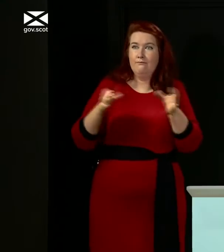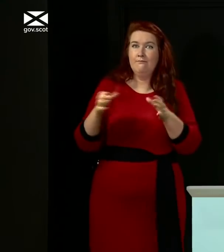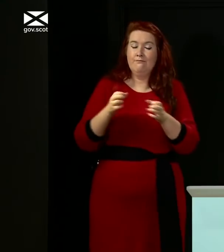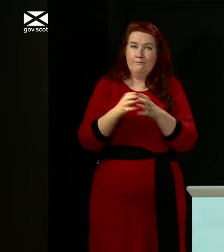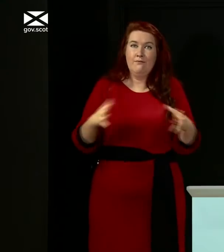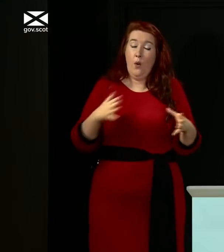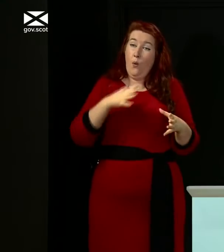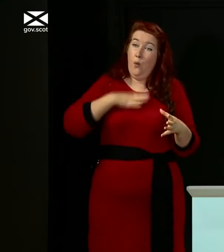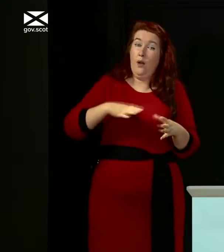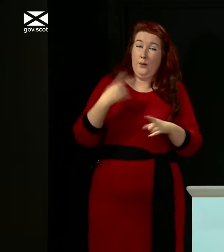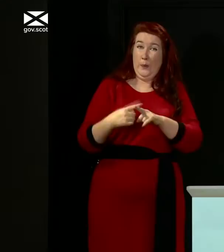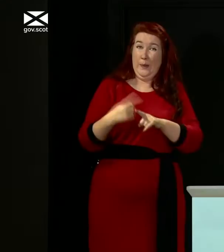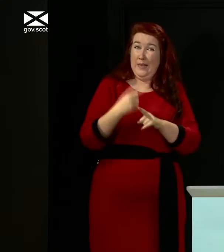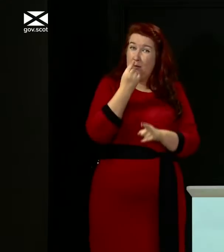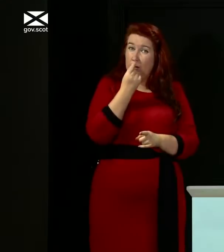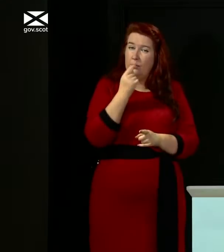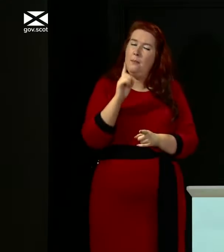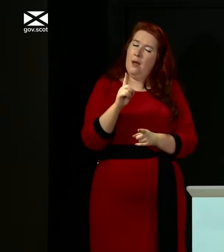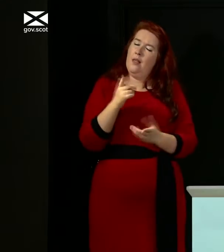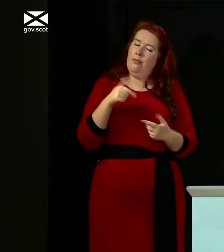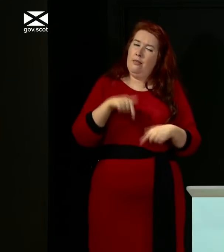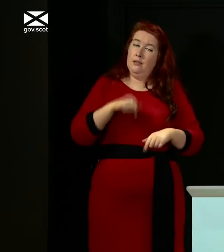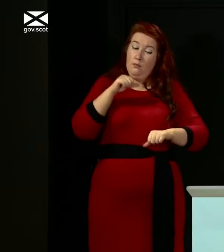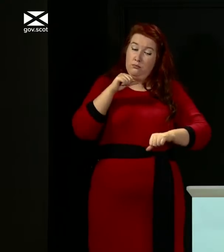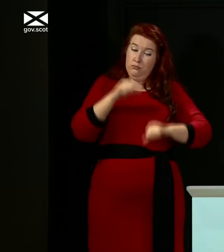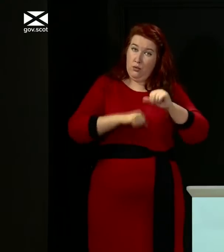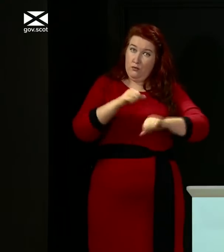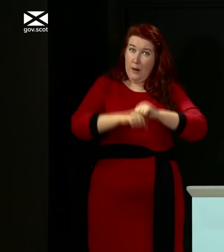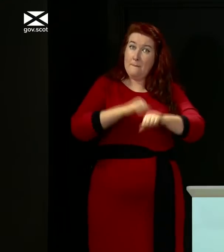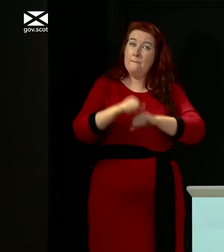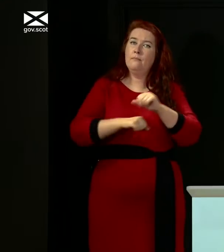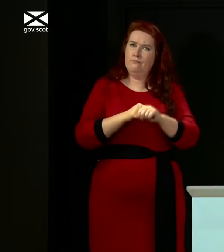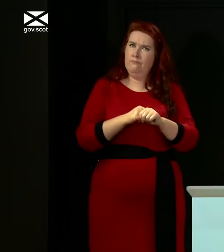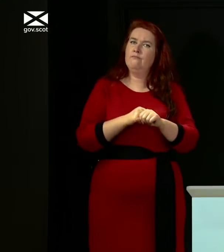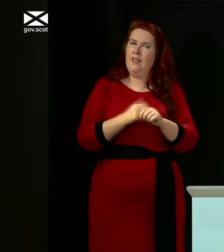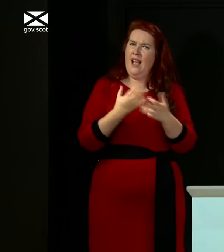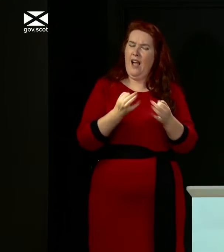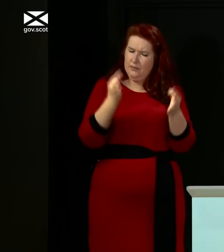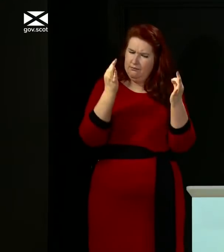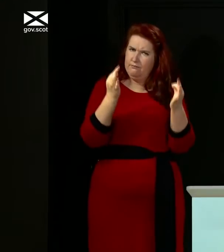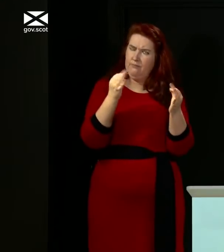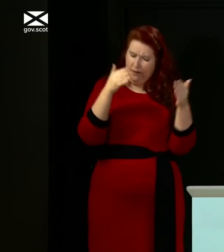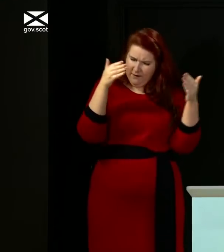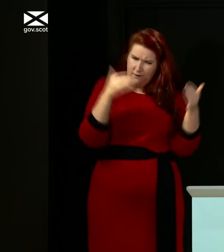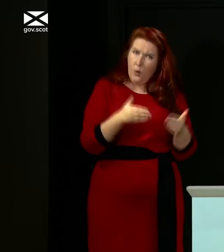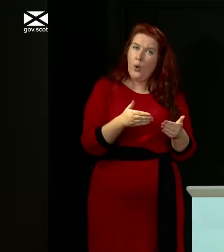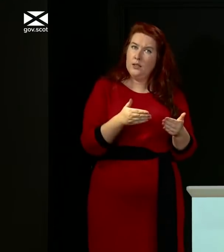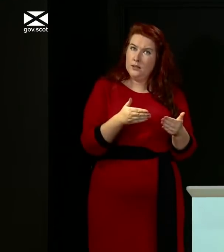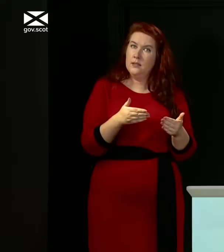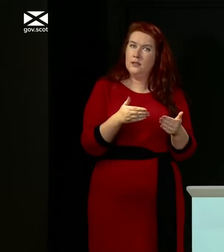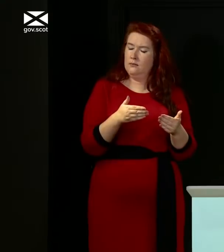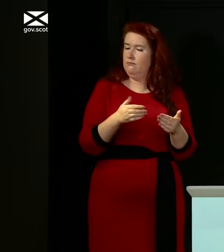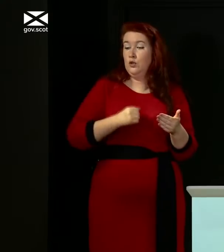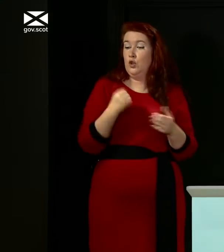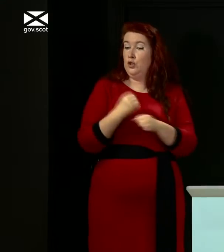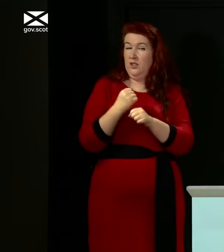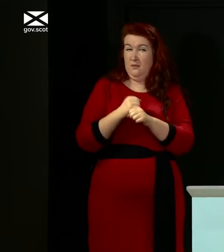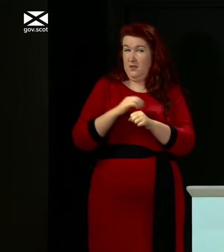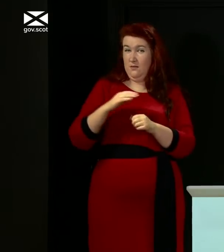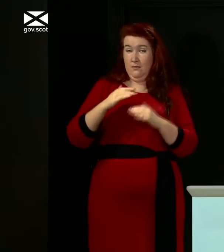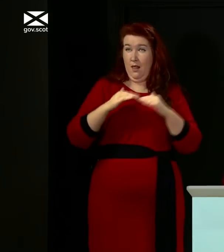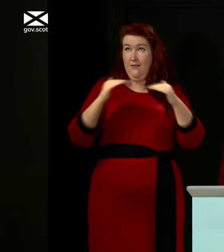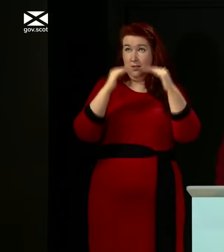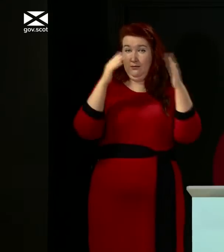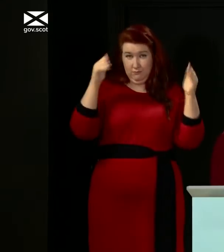we want this done as quickly as possible. But this is a programme that has absolute focus of every level of the Scottish Government, and that is the